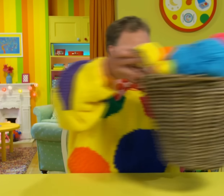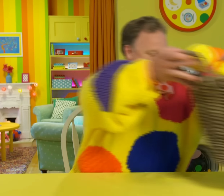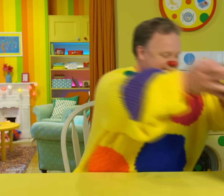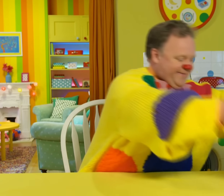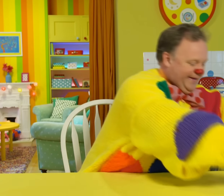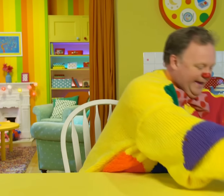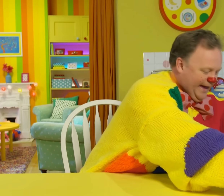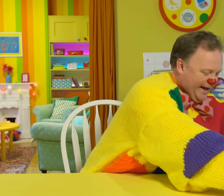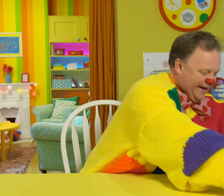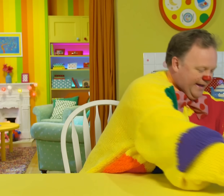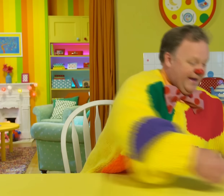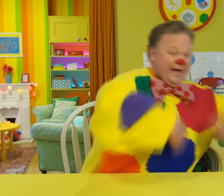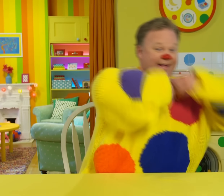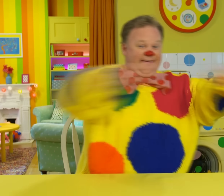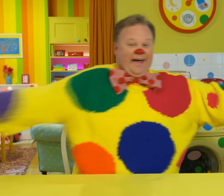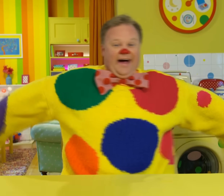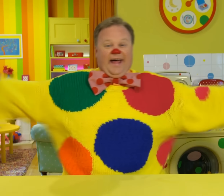Yes. Ta-da!